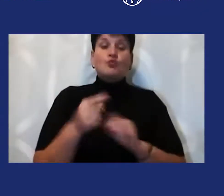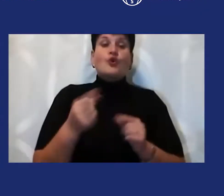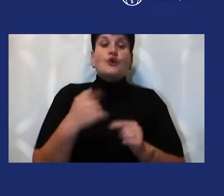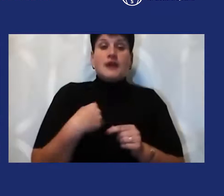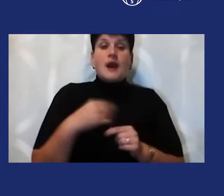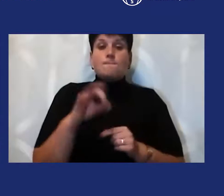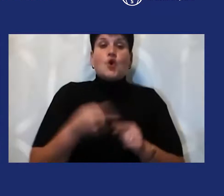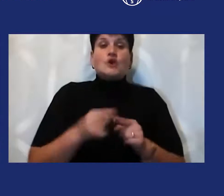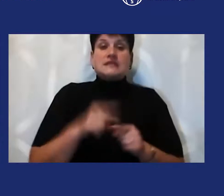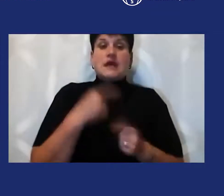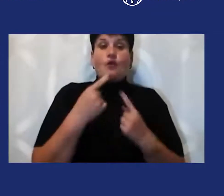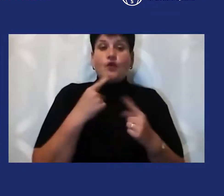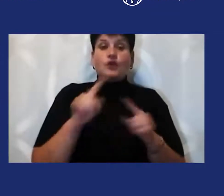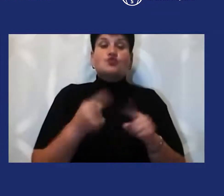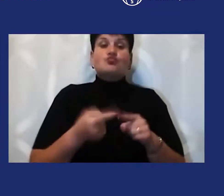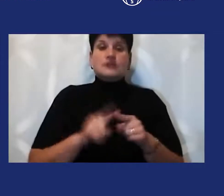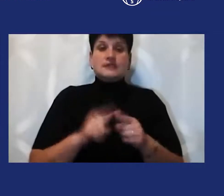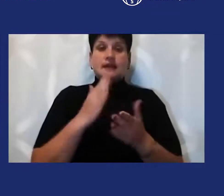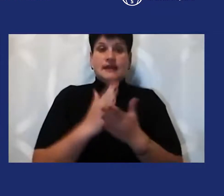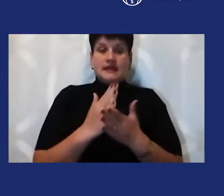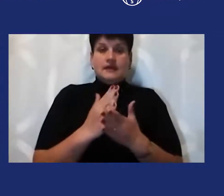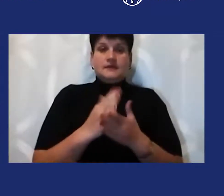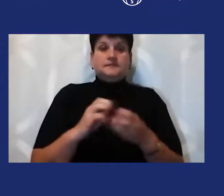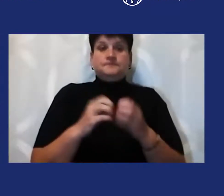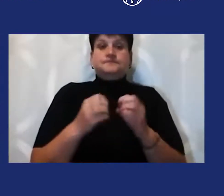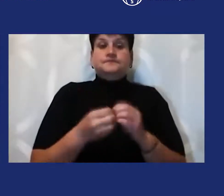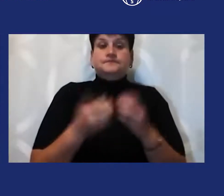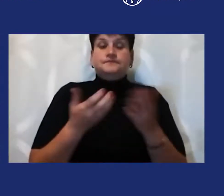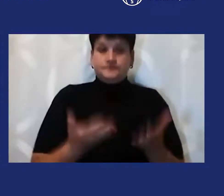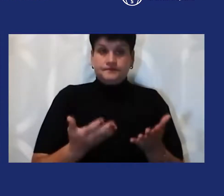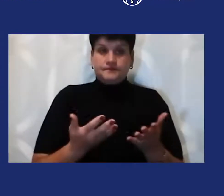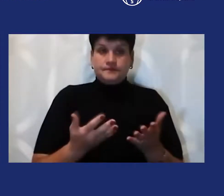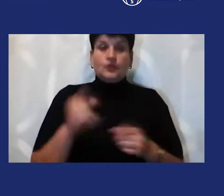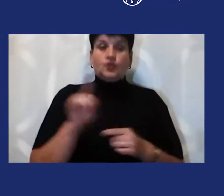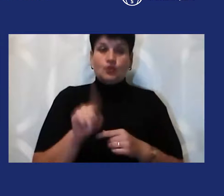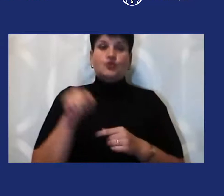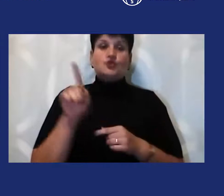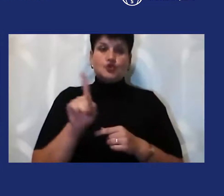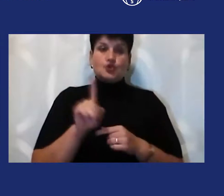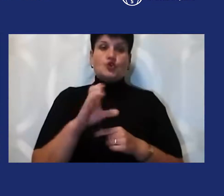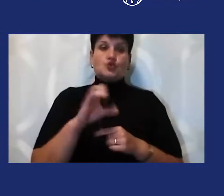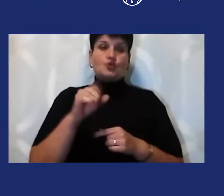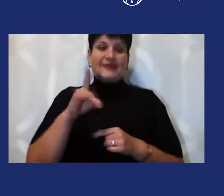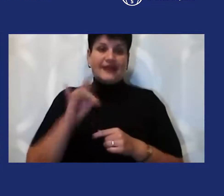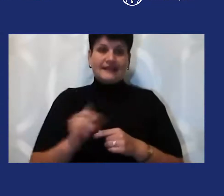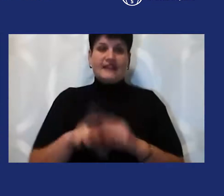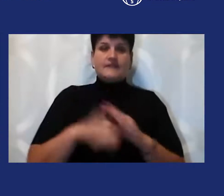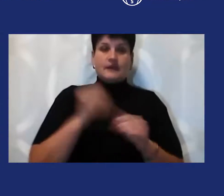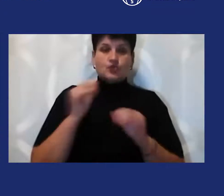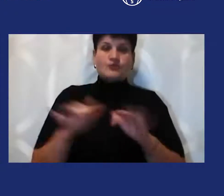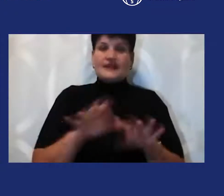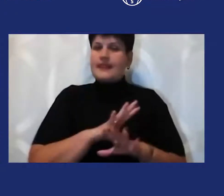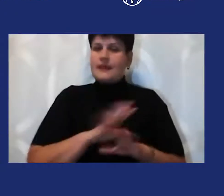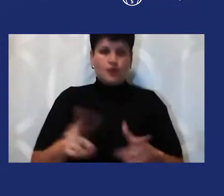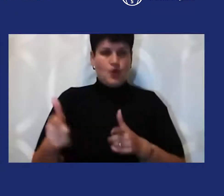Ukraine. However, that was slightly modified as well. Why I present it as a challenge for the